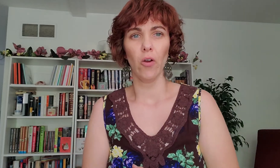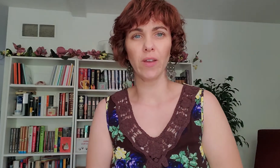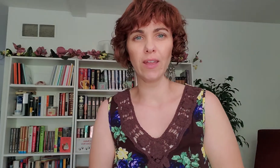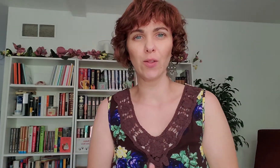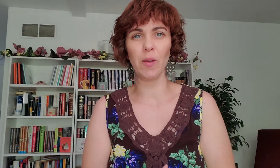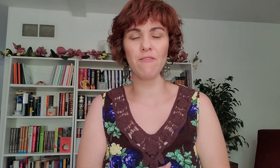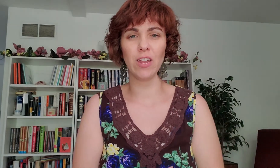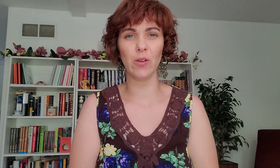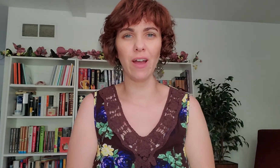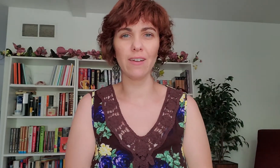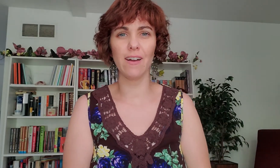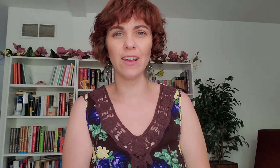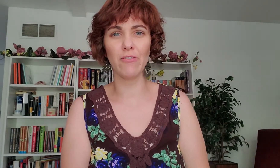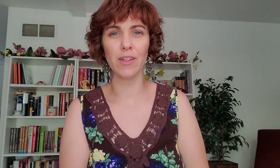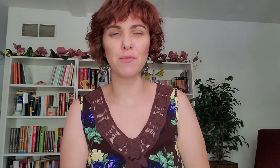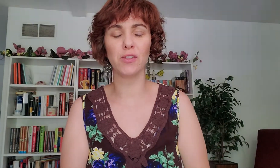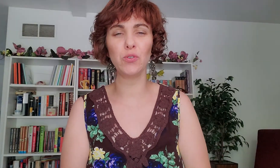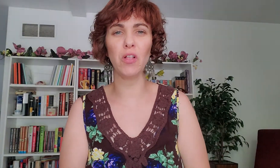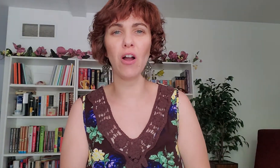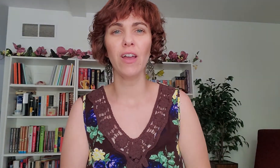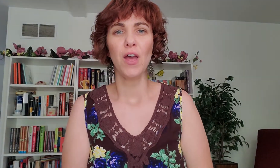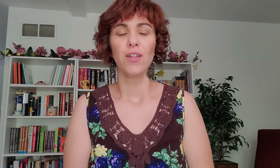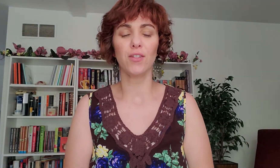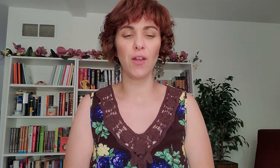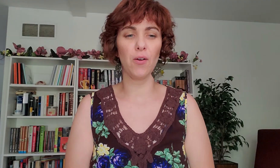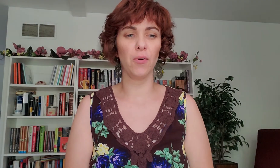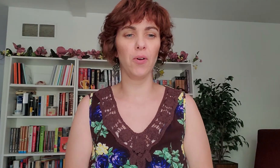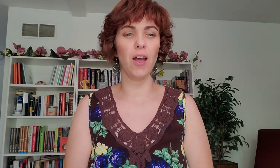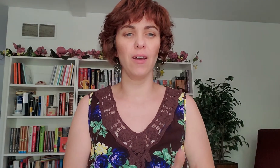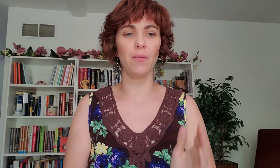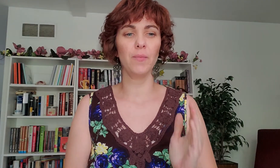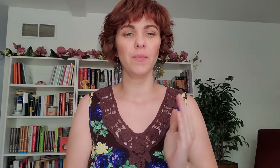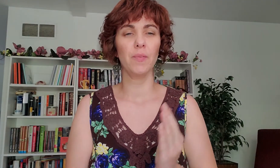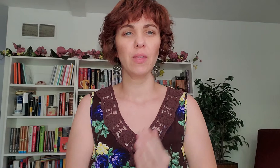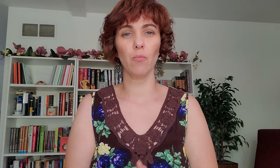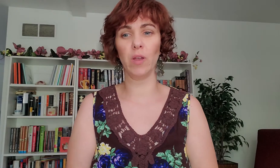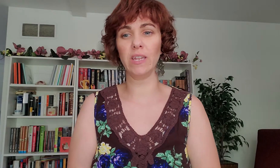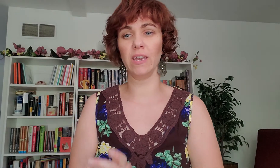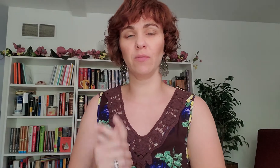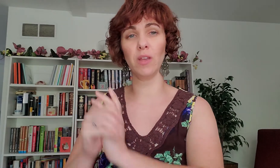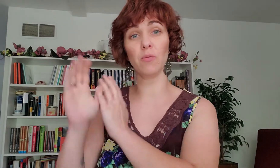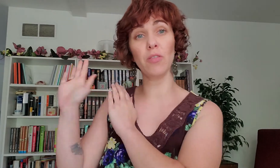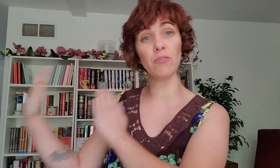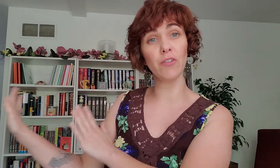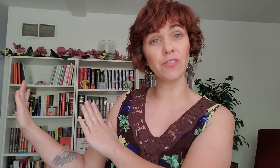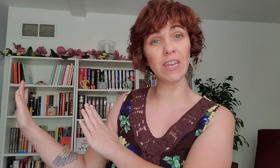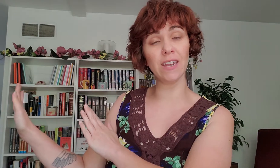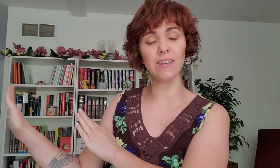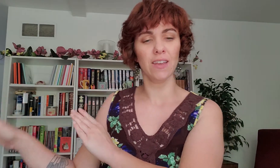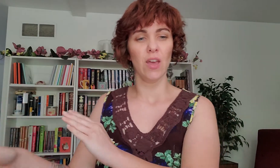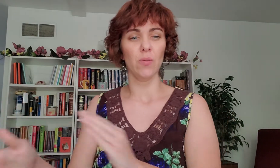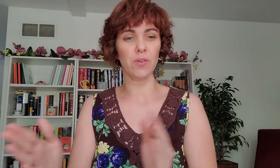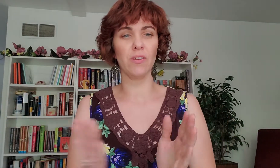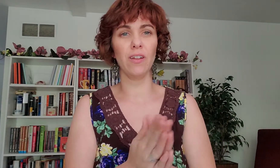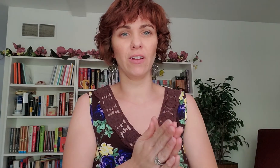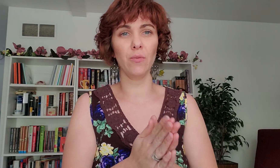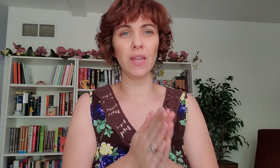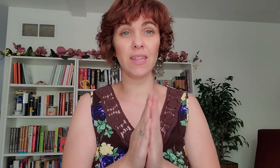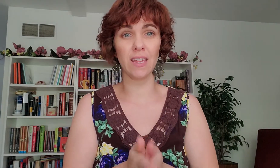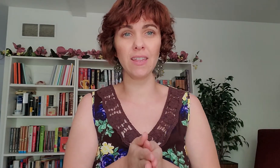Okay, so my video got cut off because it was too long. So we did weeks 1 through 15. We're starting on week